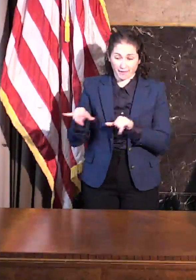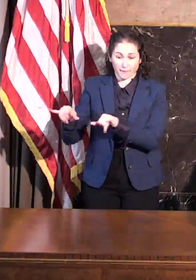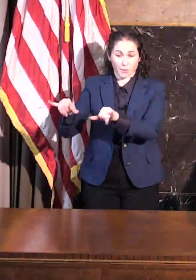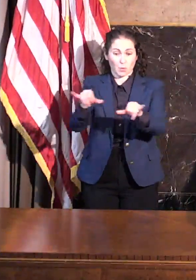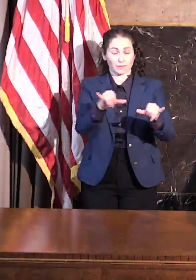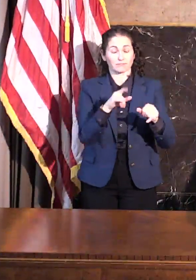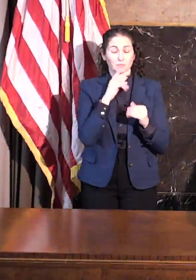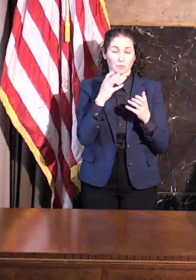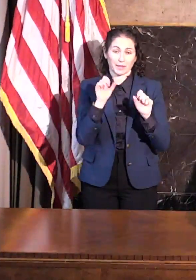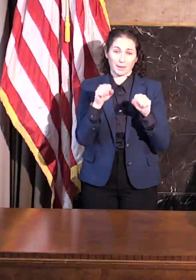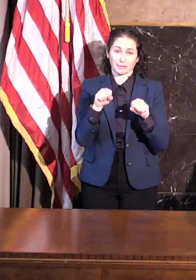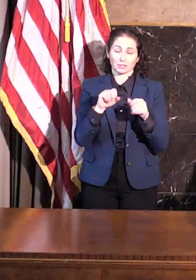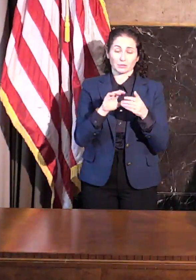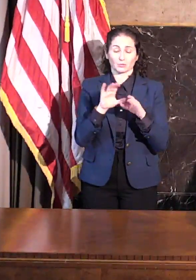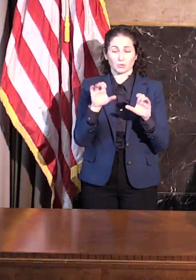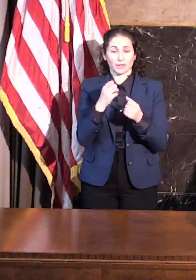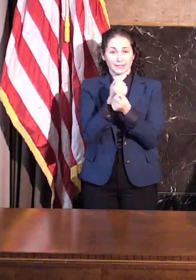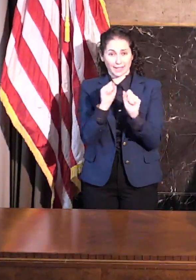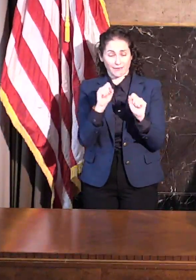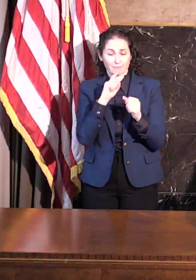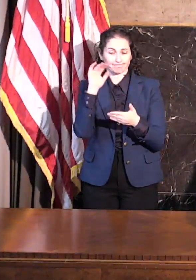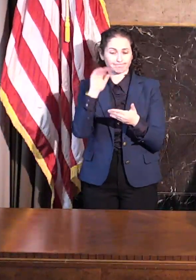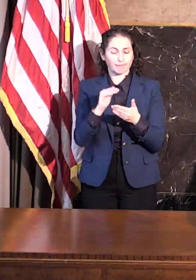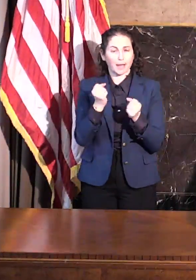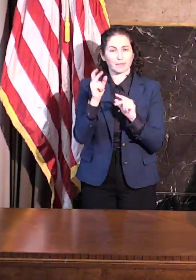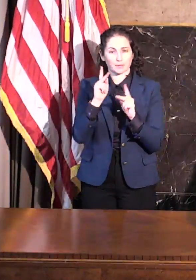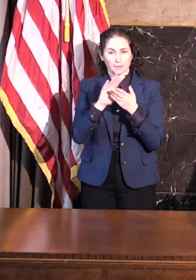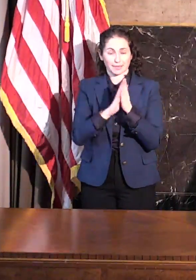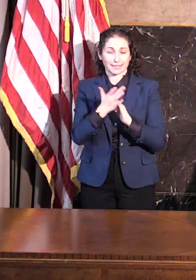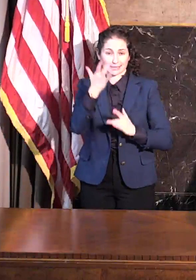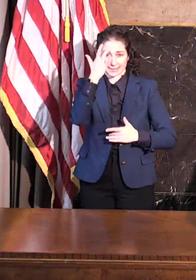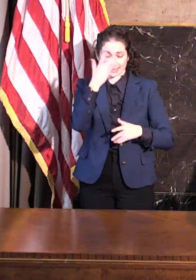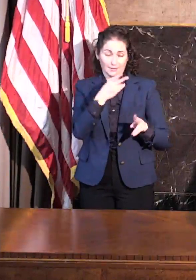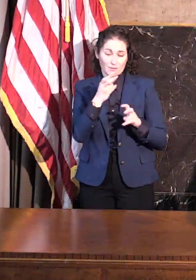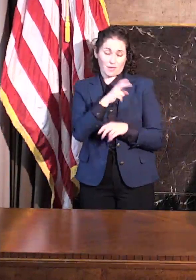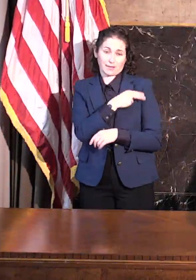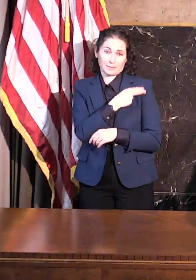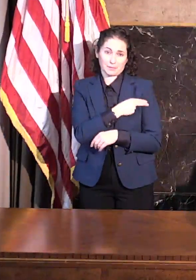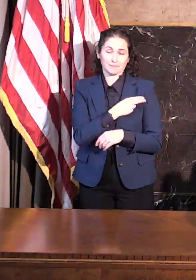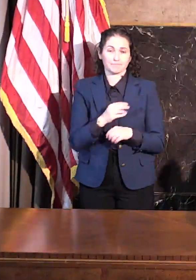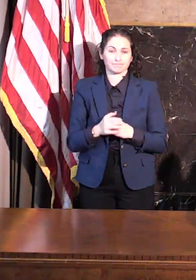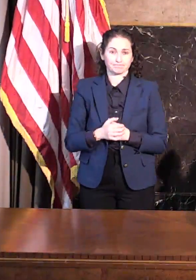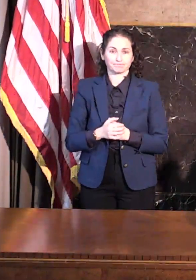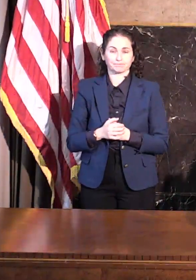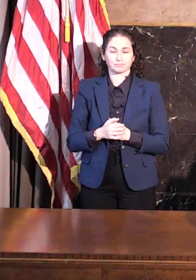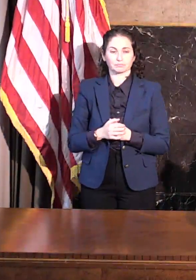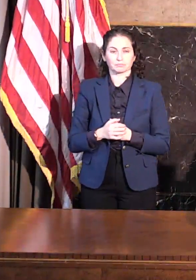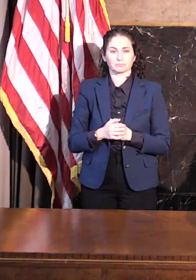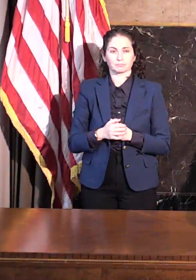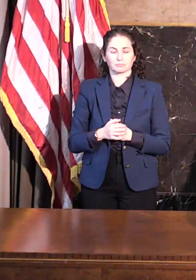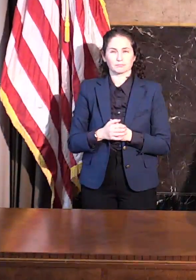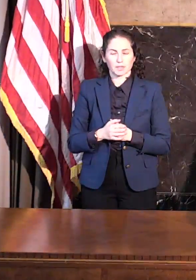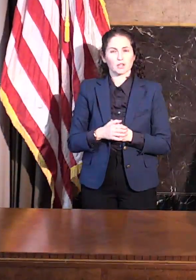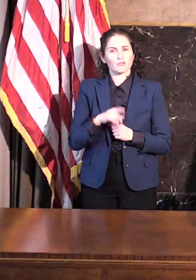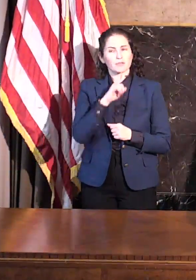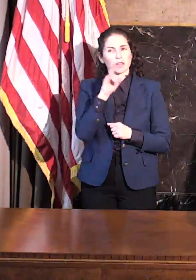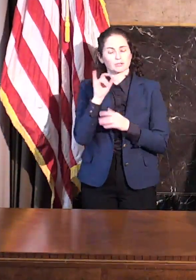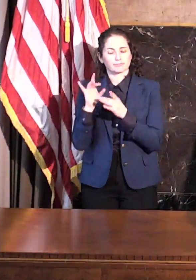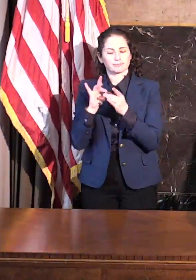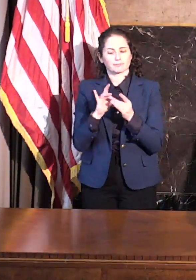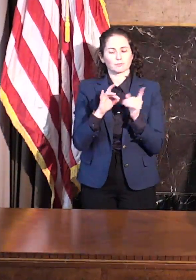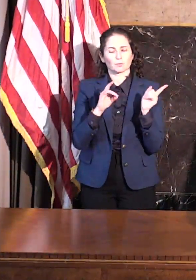said they should do it, they have been gathering together without masks and indoors and so forth. But they've